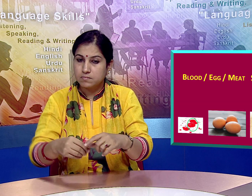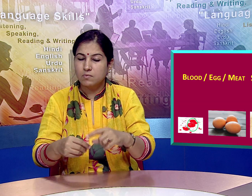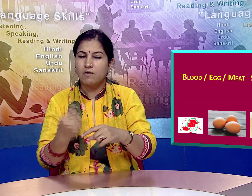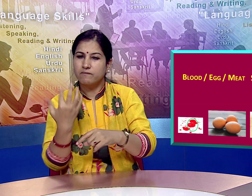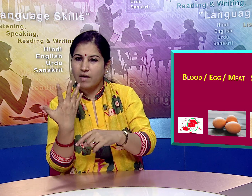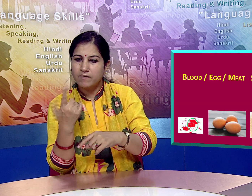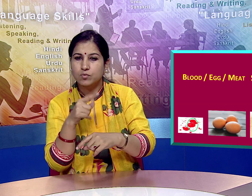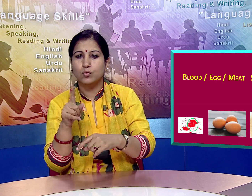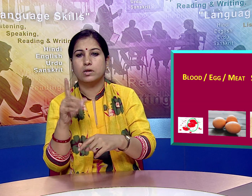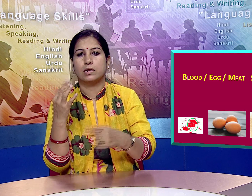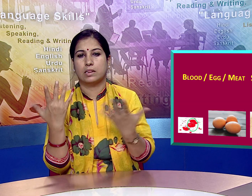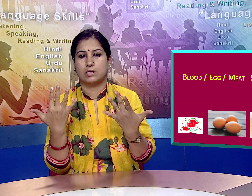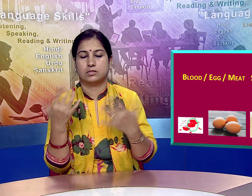for 5 to 10 minutes.